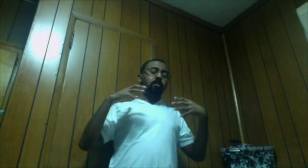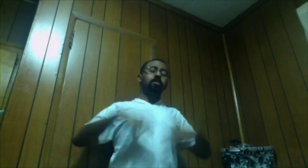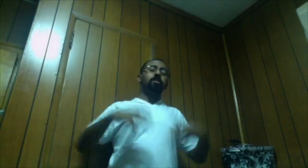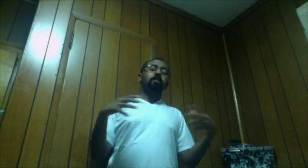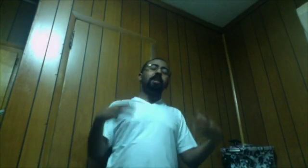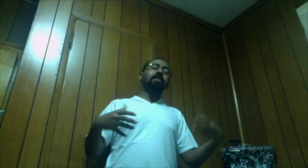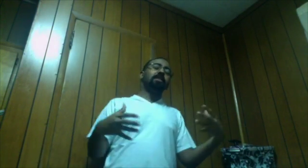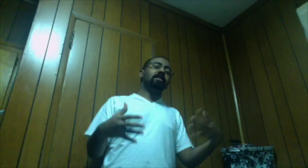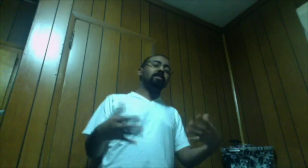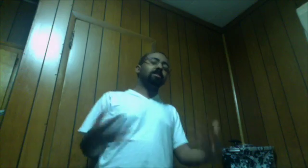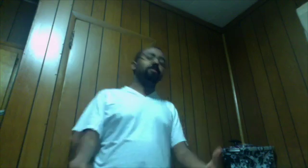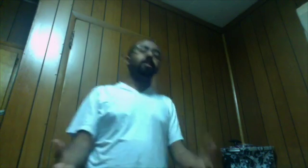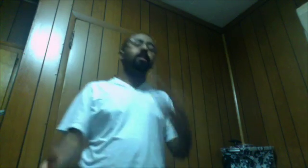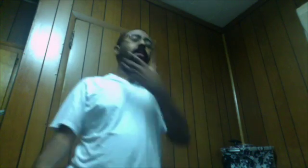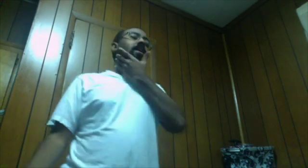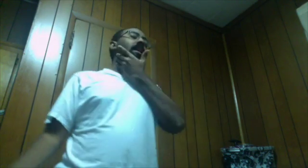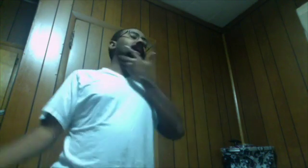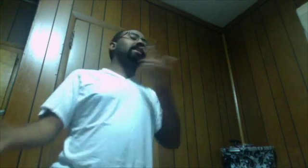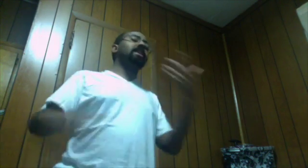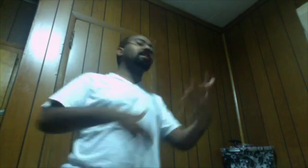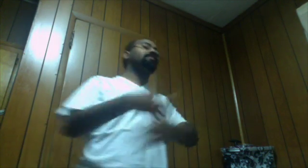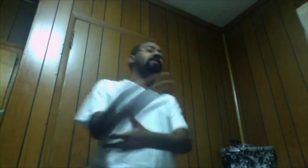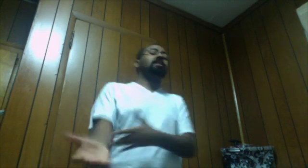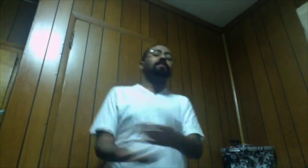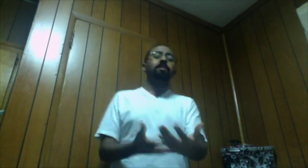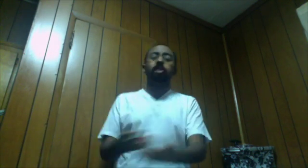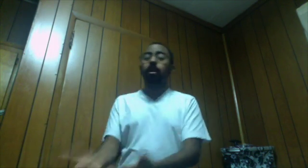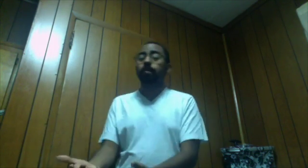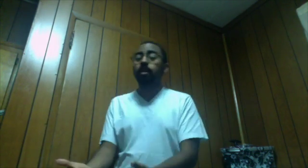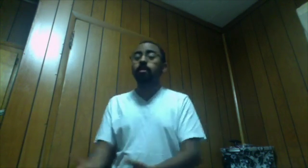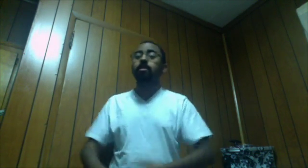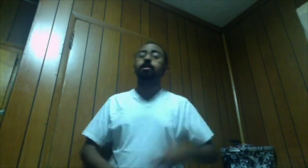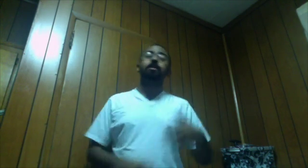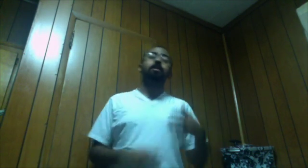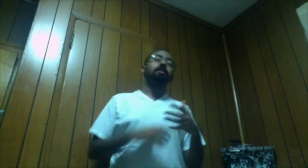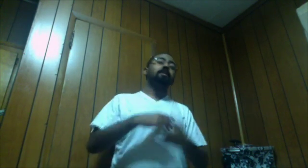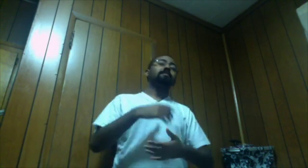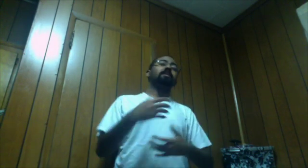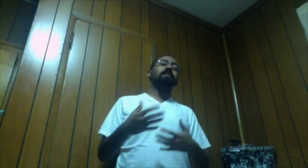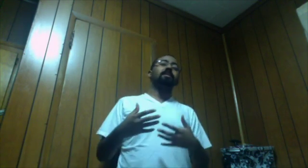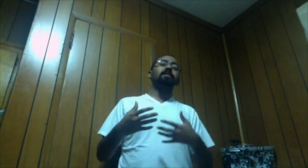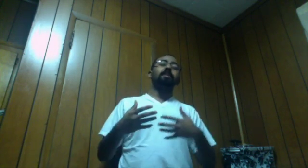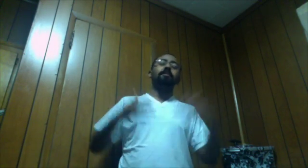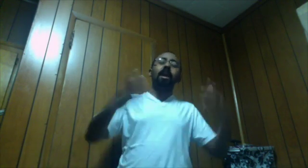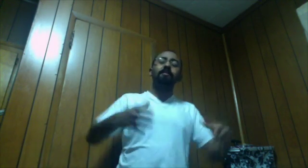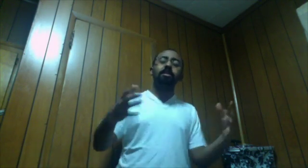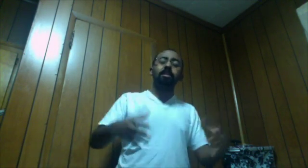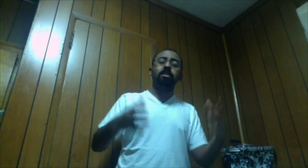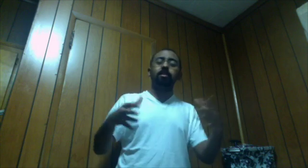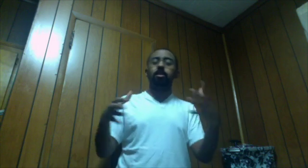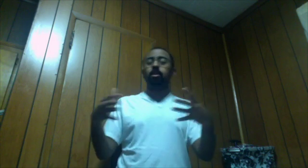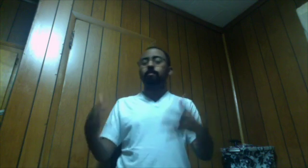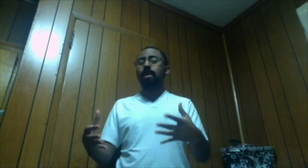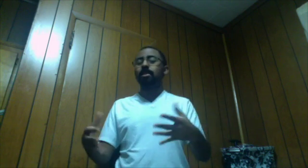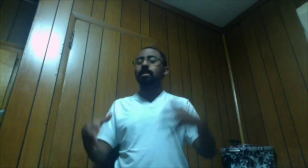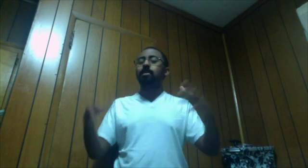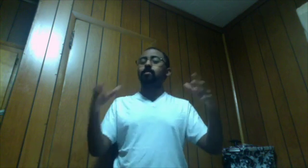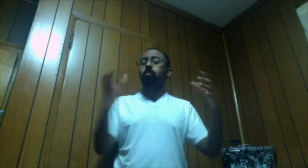Kuroko no Basket Season 3. I can't really even talk about this because if you haven't seen Kuroko no Basket 1